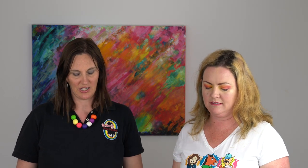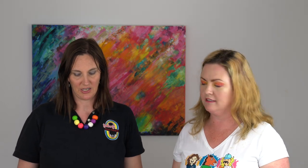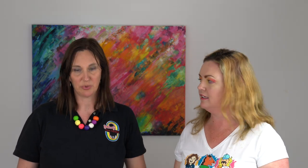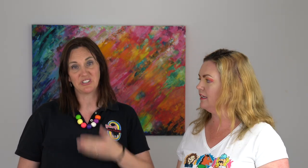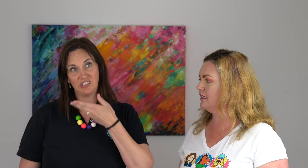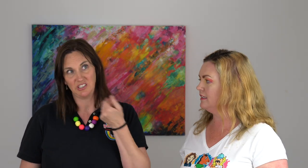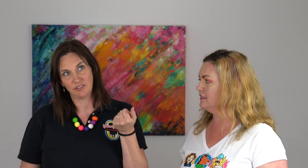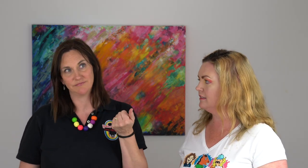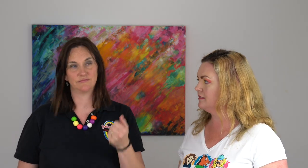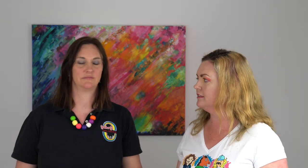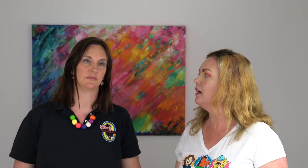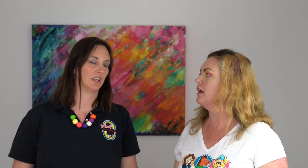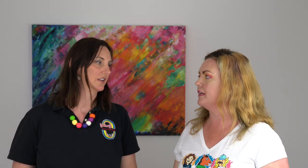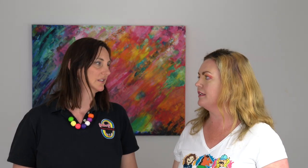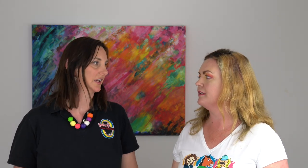Yeah. Pretty. Okay. Yeah.